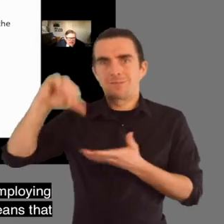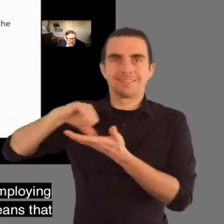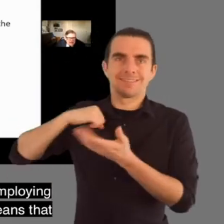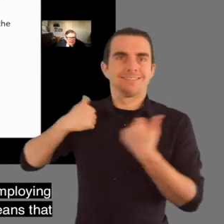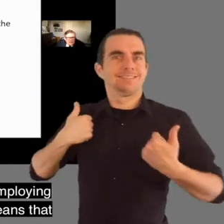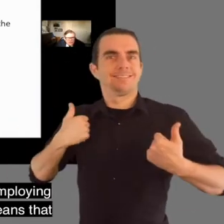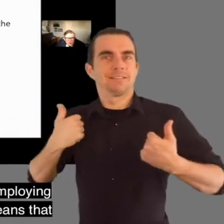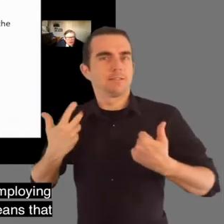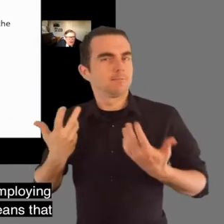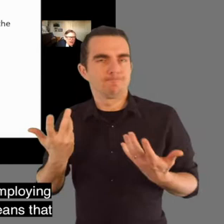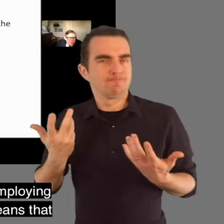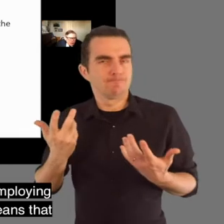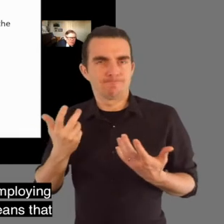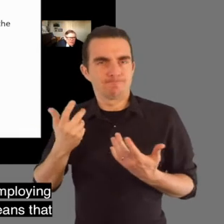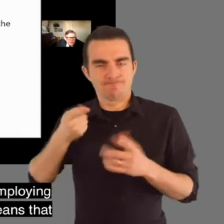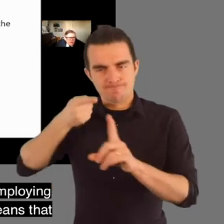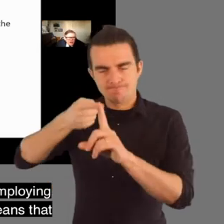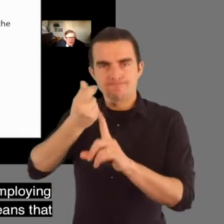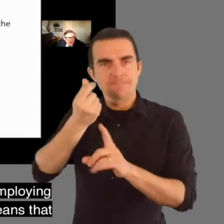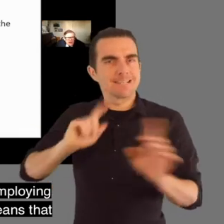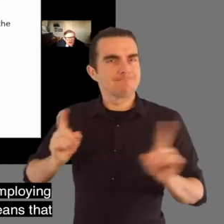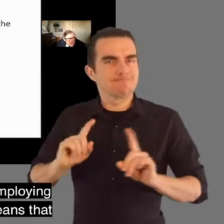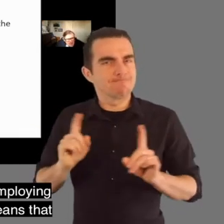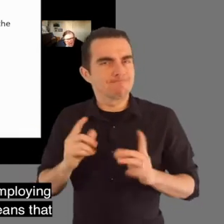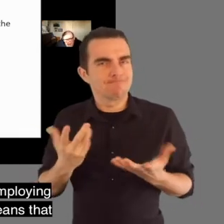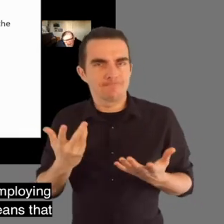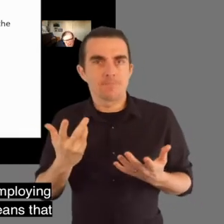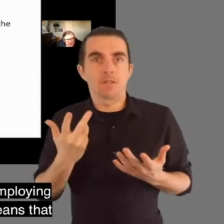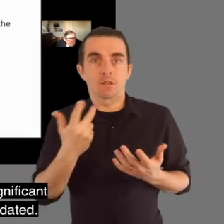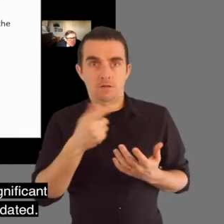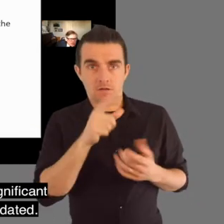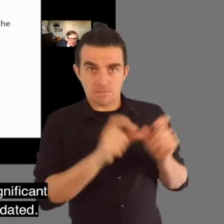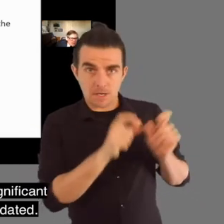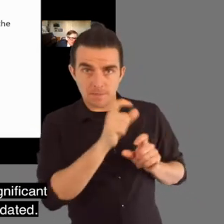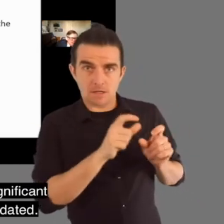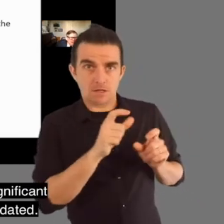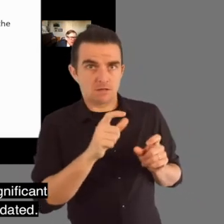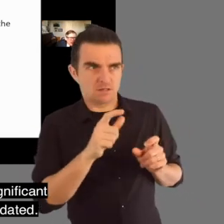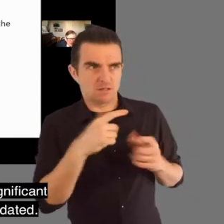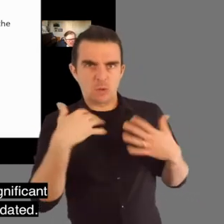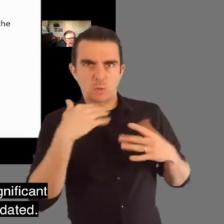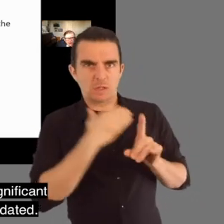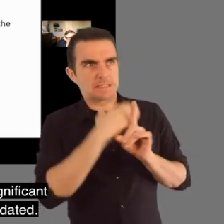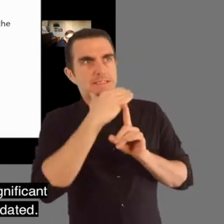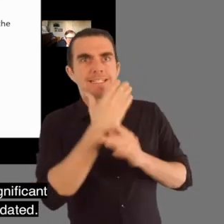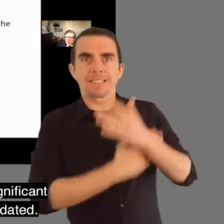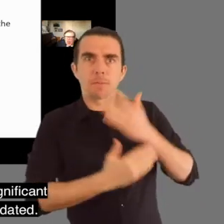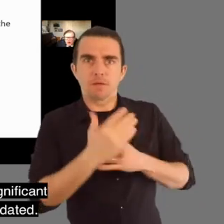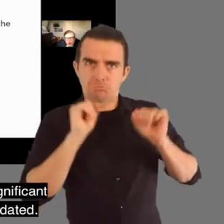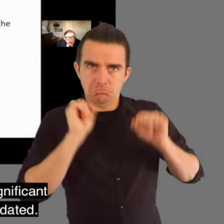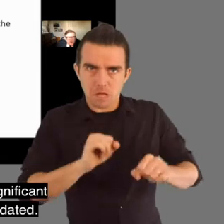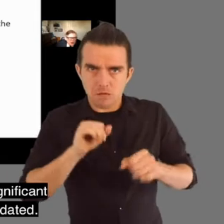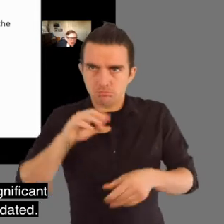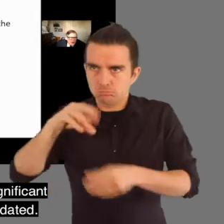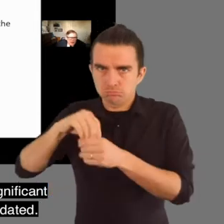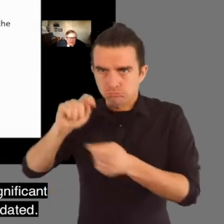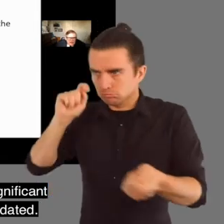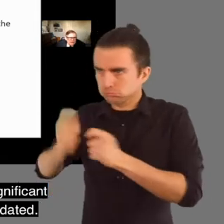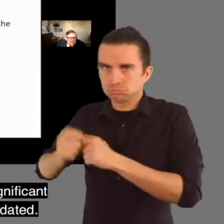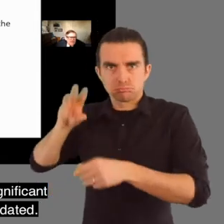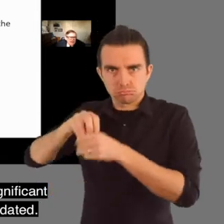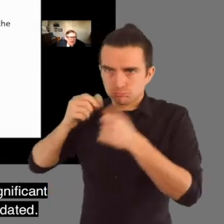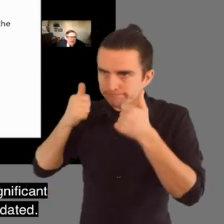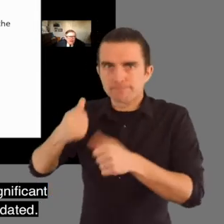tax incentives for employing people on the quota. And that means that most of the people with more significant impairments are not